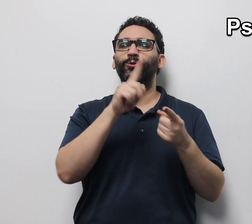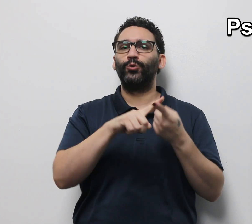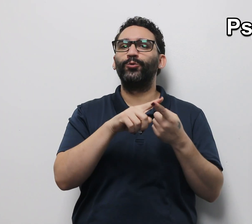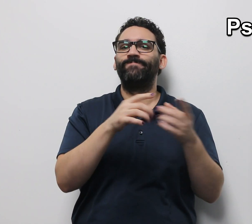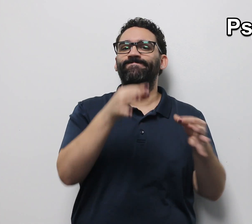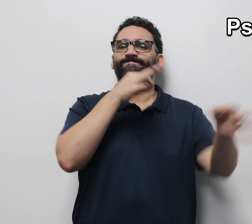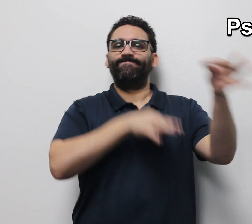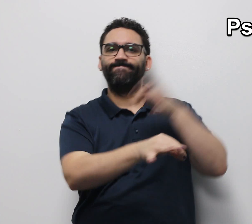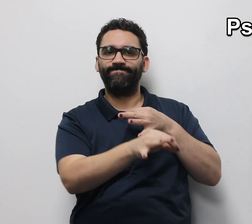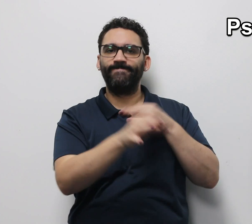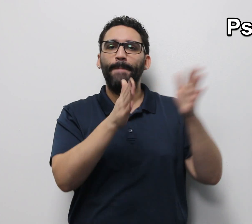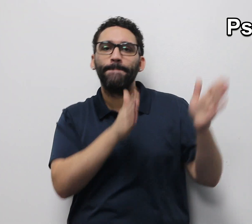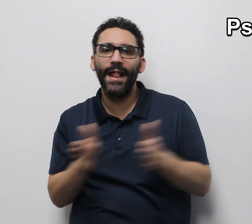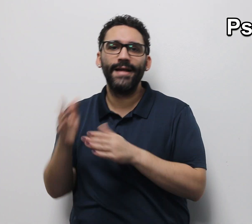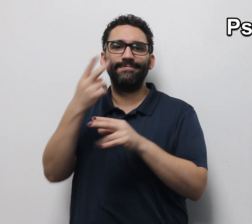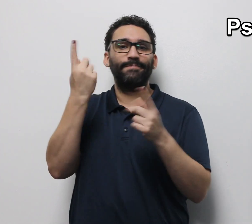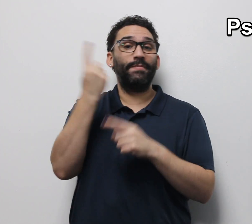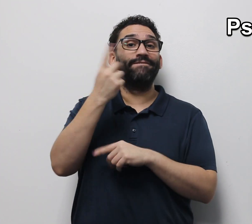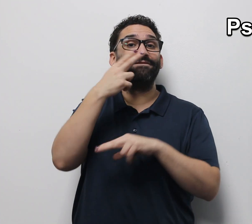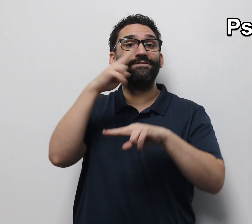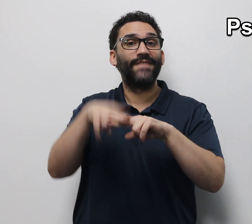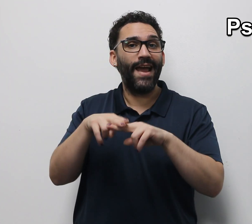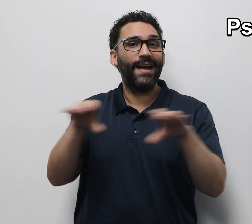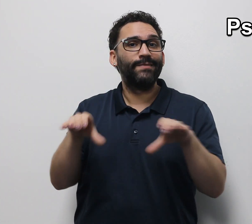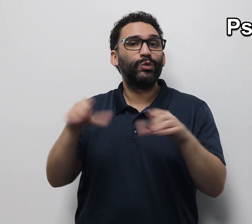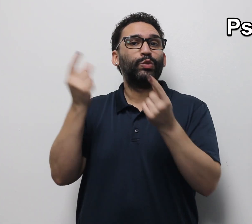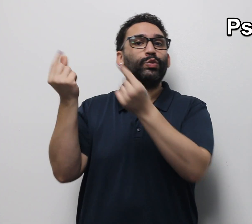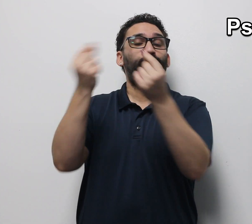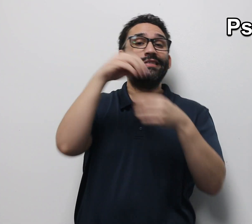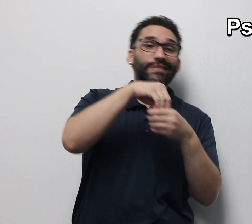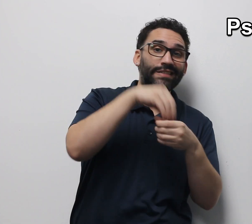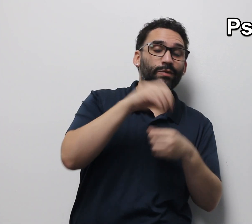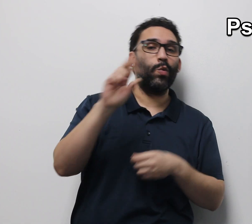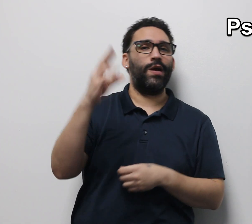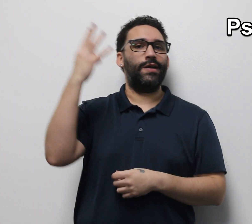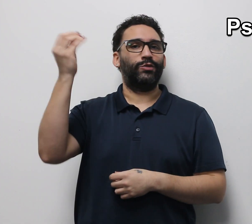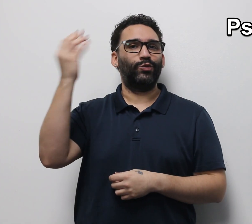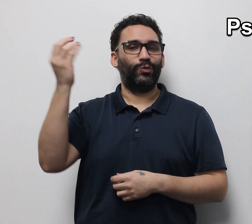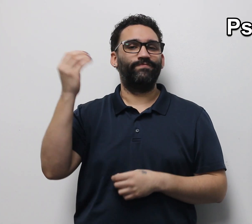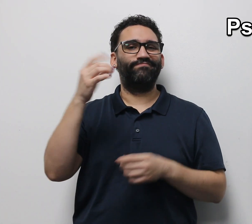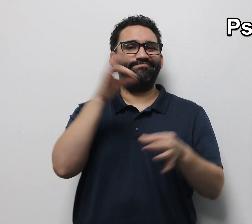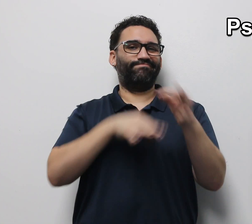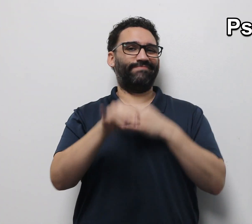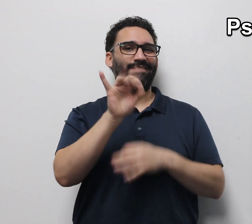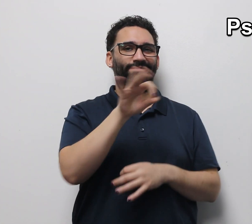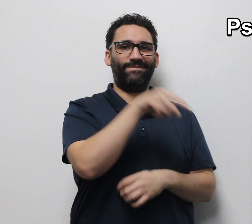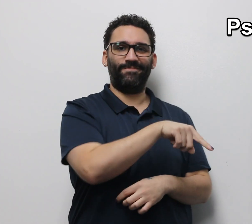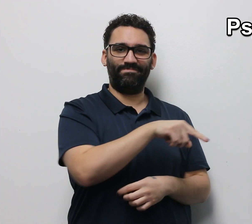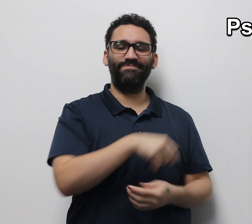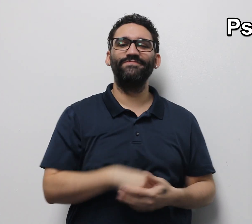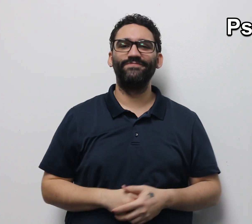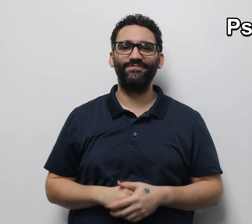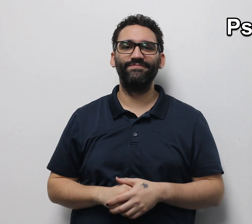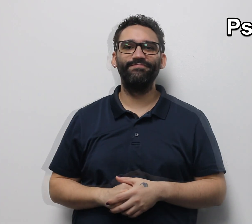therapy helps these individuals plan fun activities or something to do, whether that be doing indoors or outdoors.